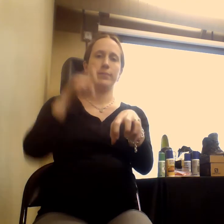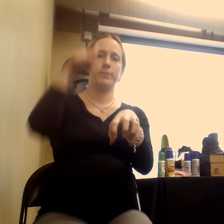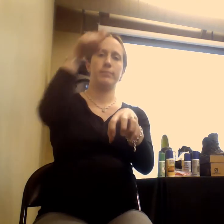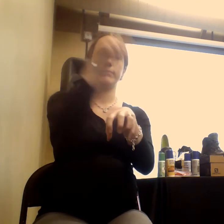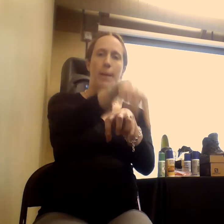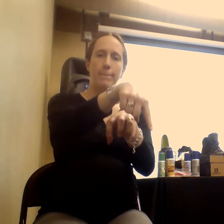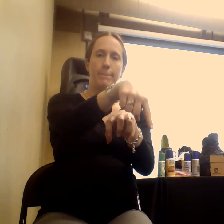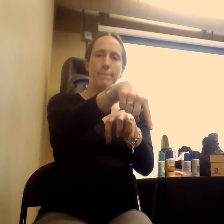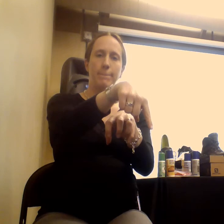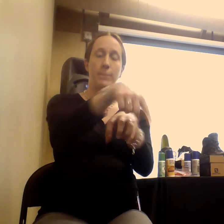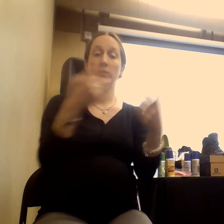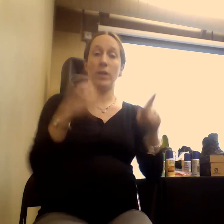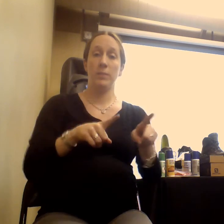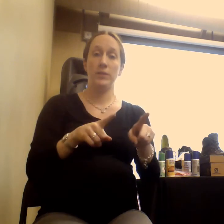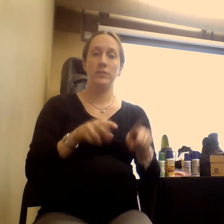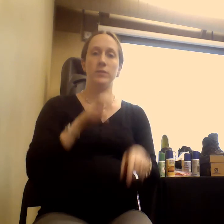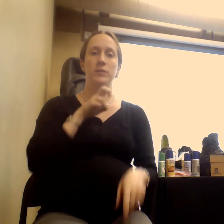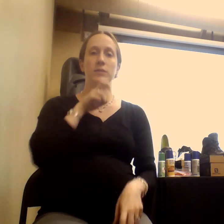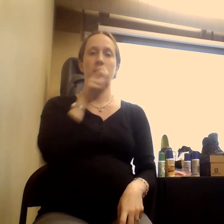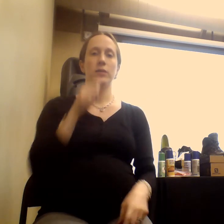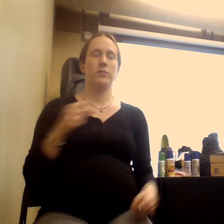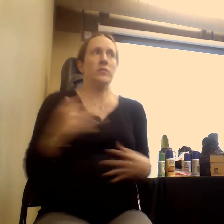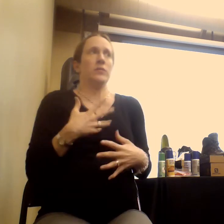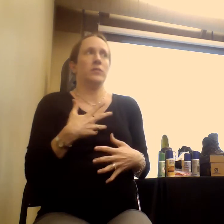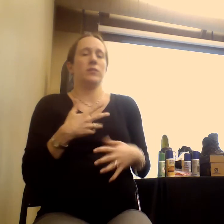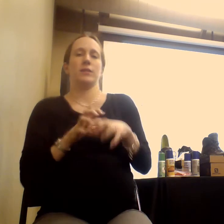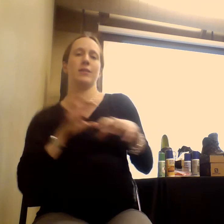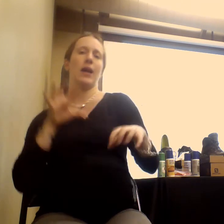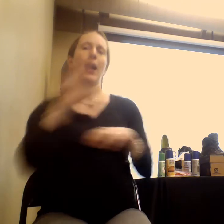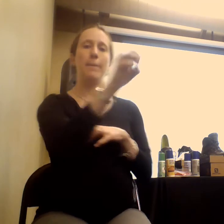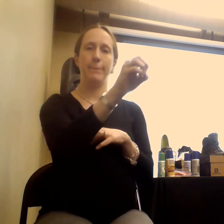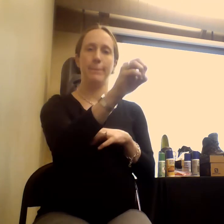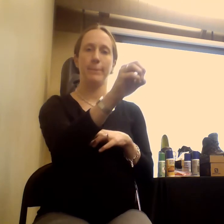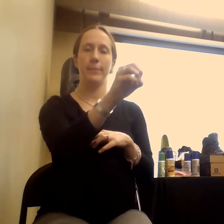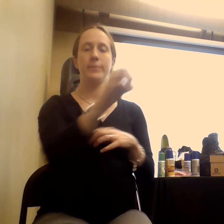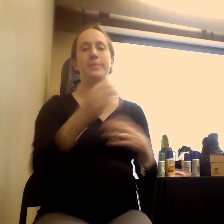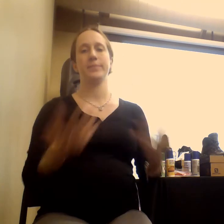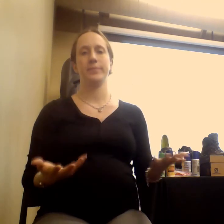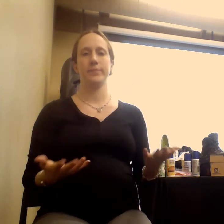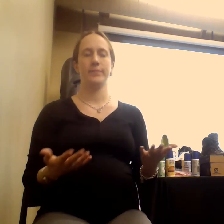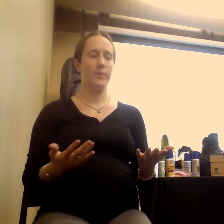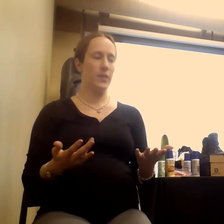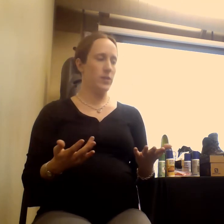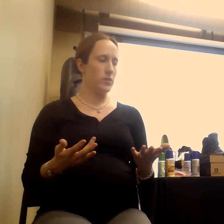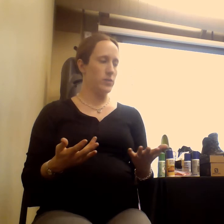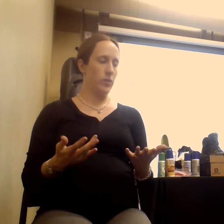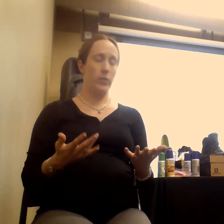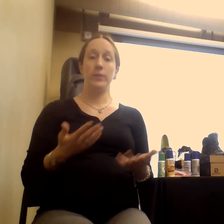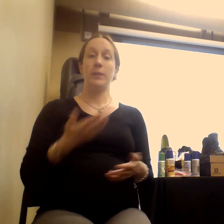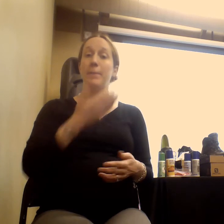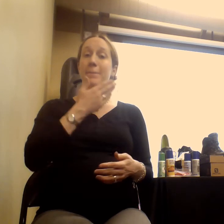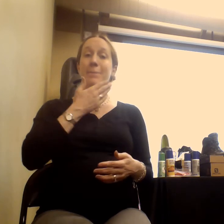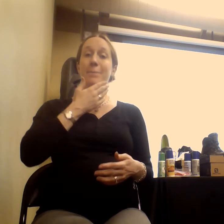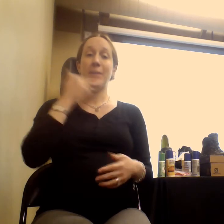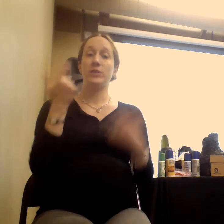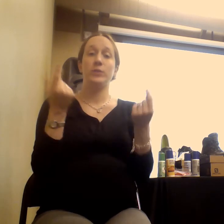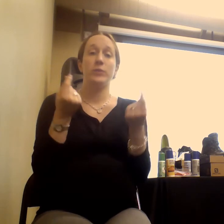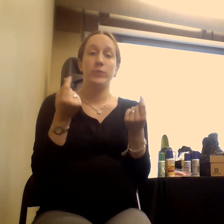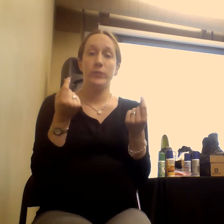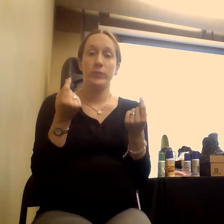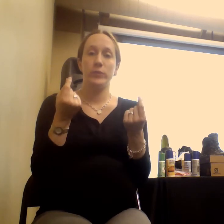out. Okay. The best thing you can do to keep him from coming out is you step on top of the root or rock, whatever